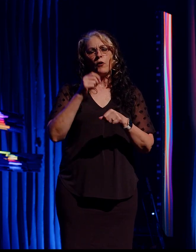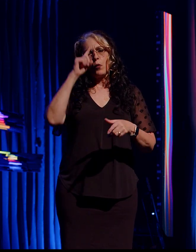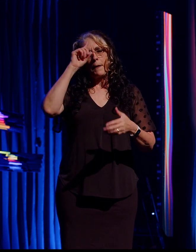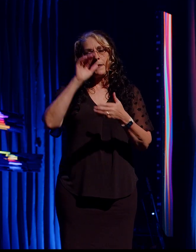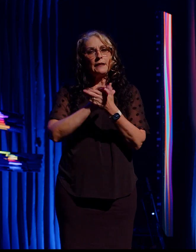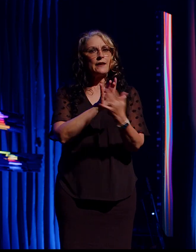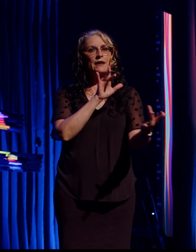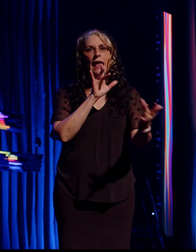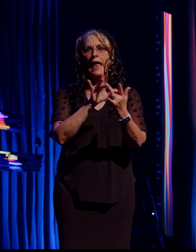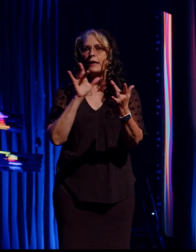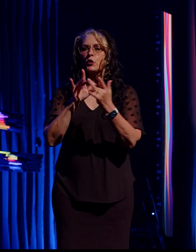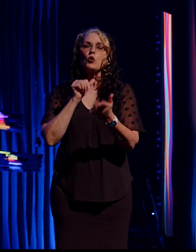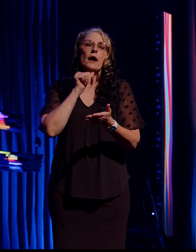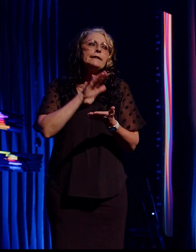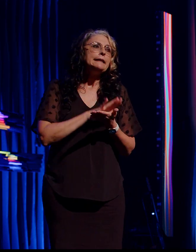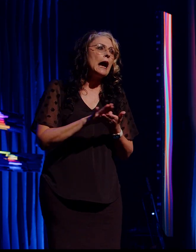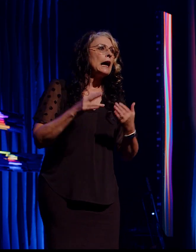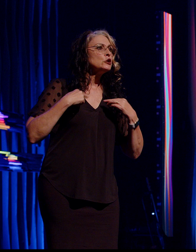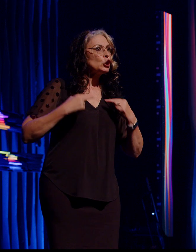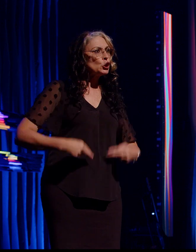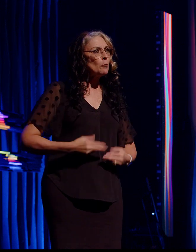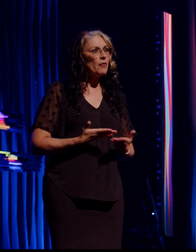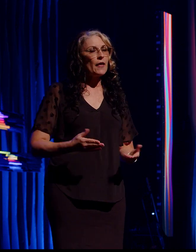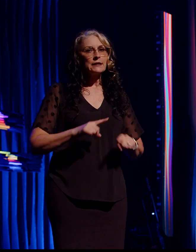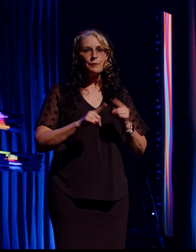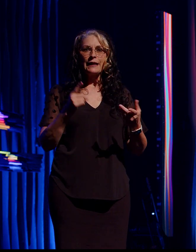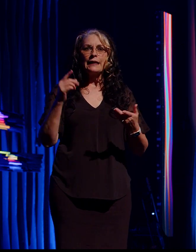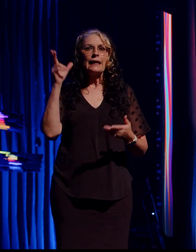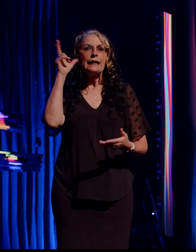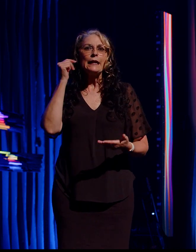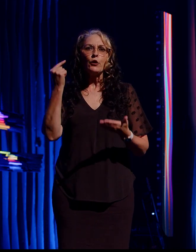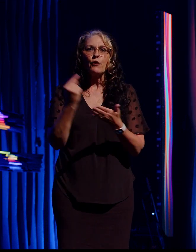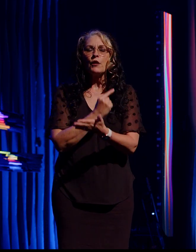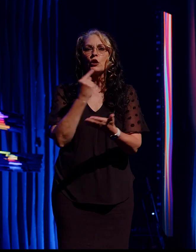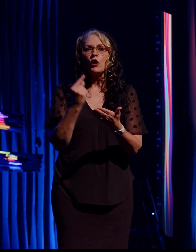just trying to do nice humanitarian things. We want people to hear the gospel of